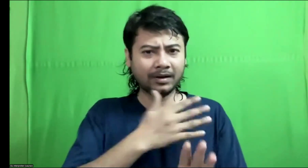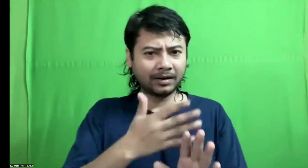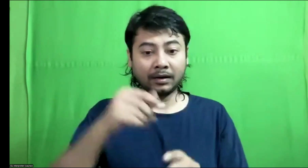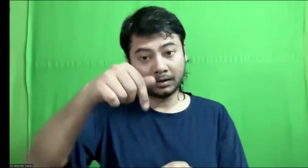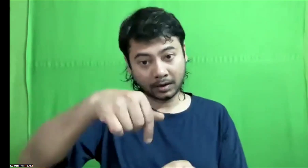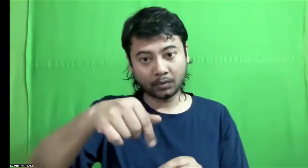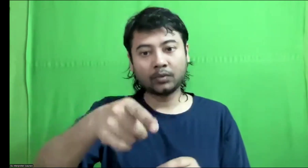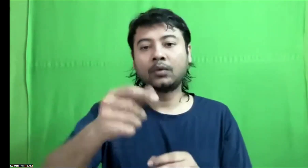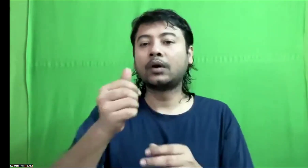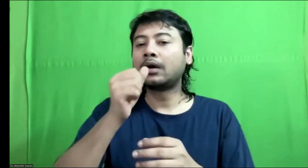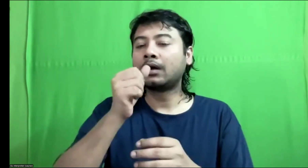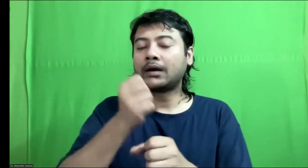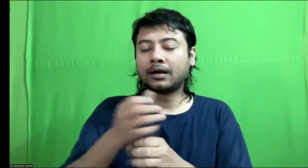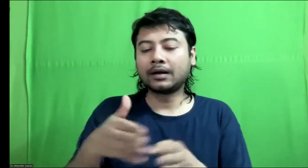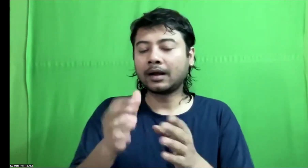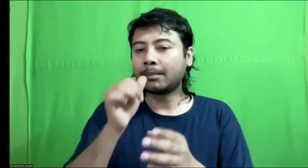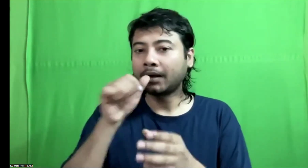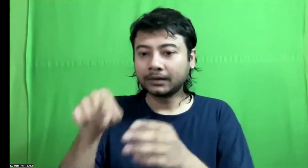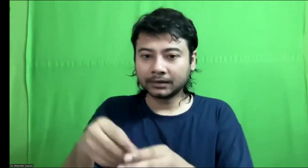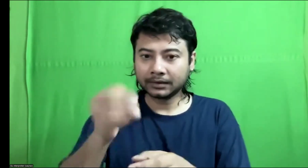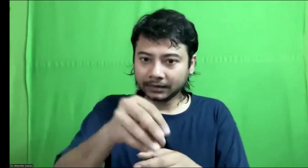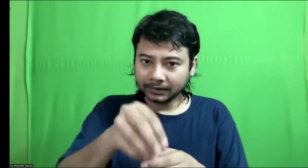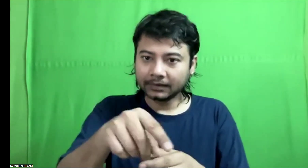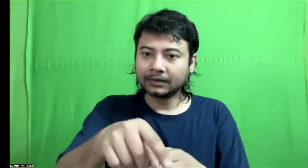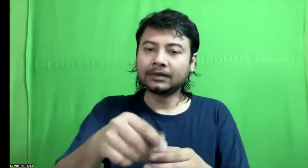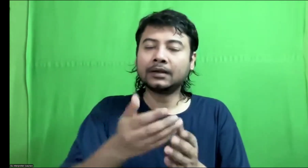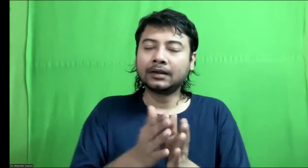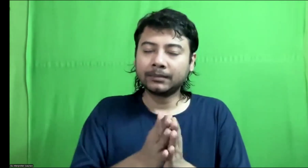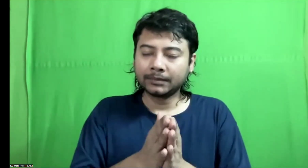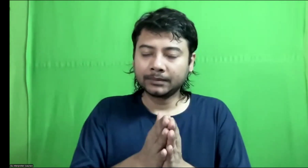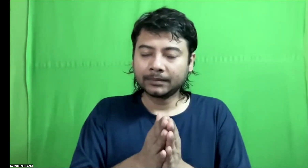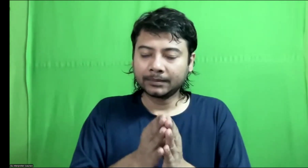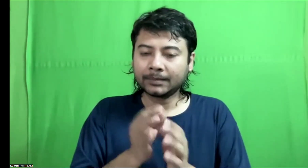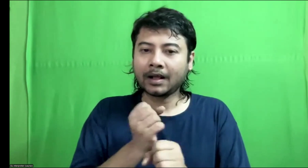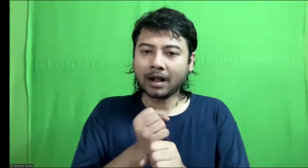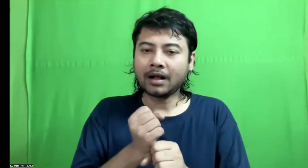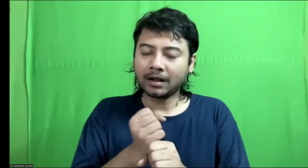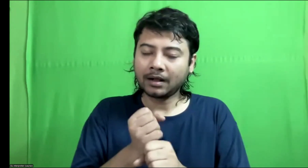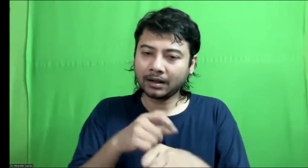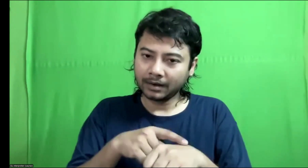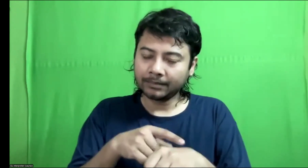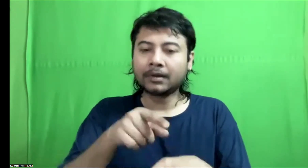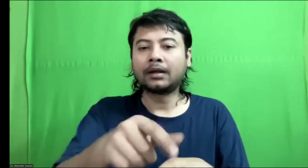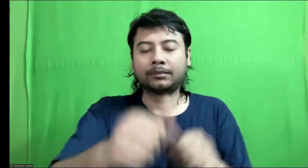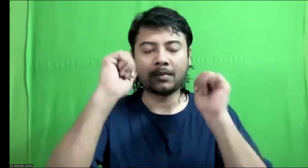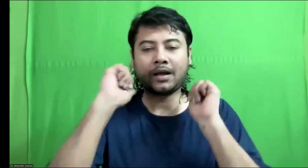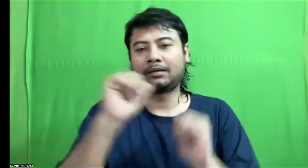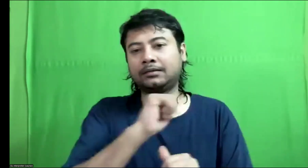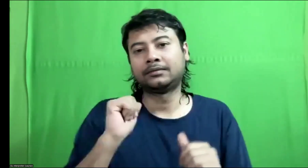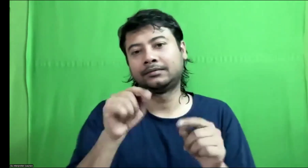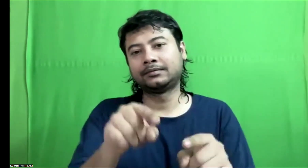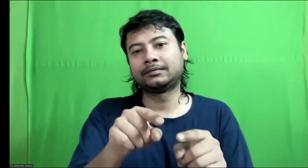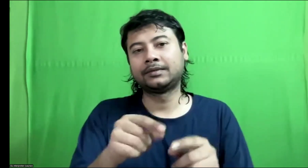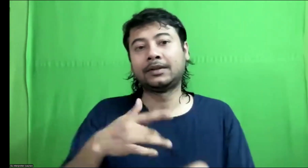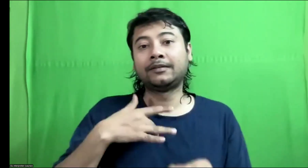on. One who of offering the lamb. So one who offers a ghee lamp in the month of Kartik, he becomes